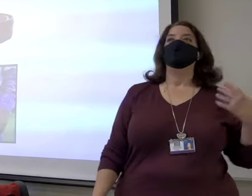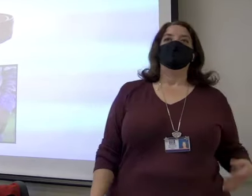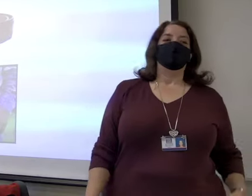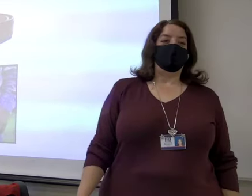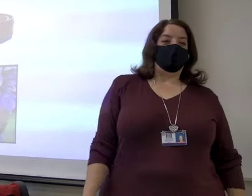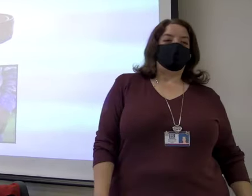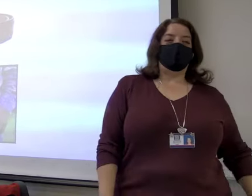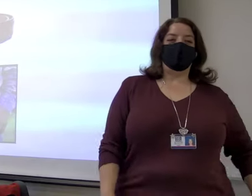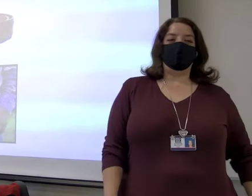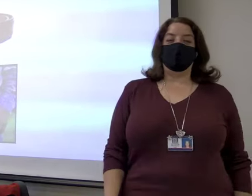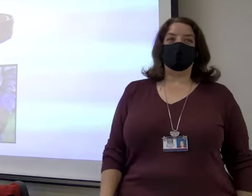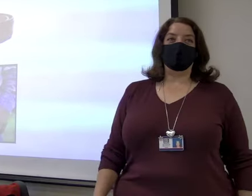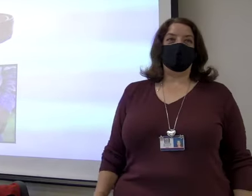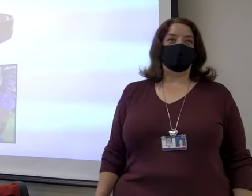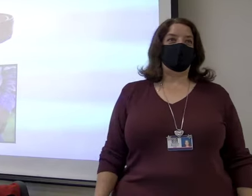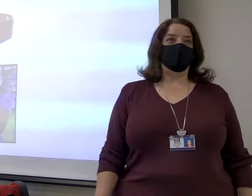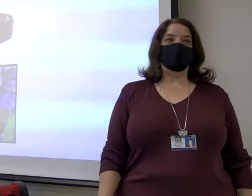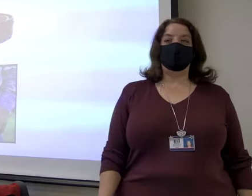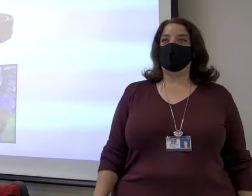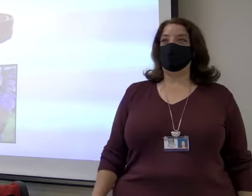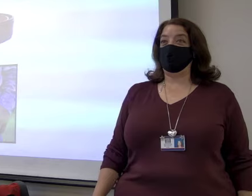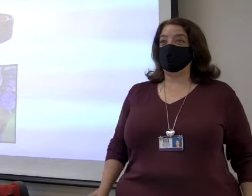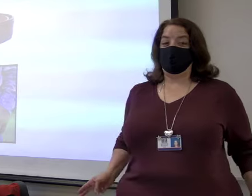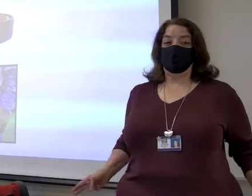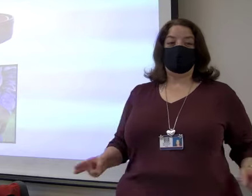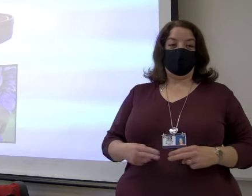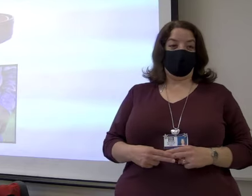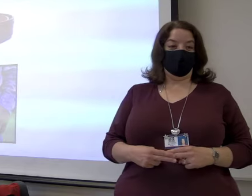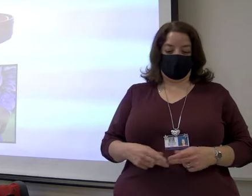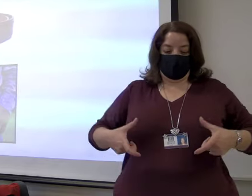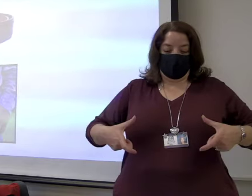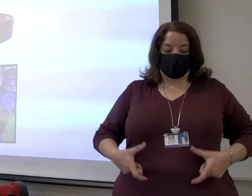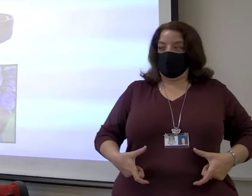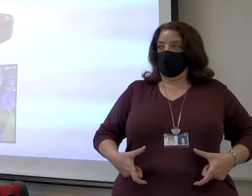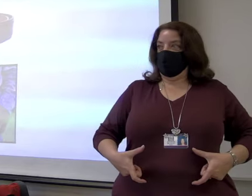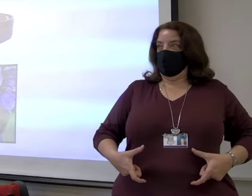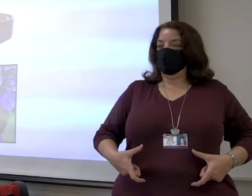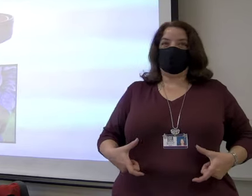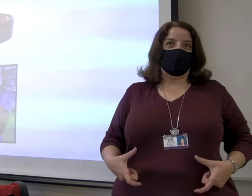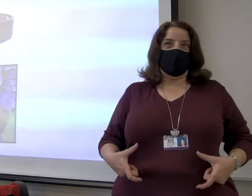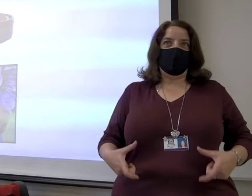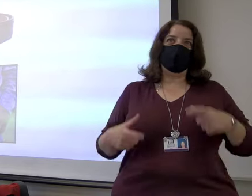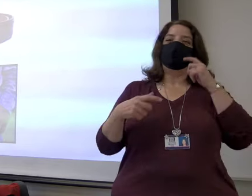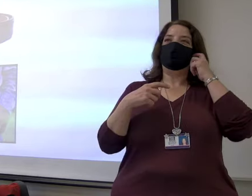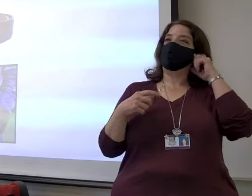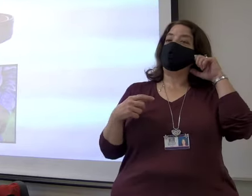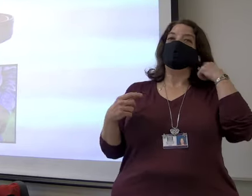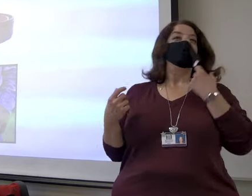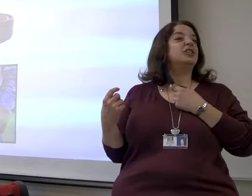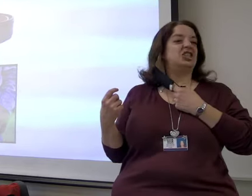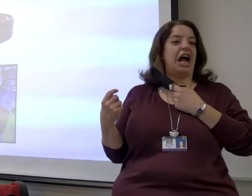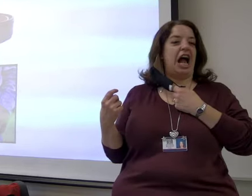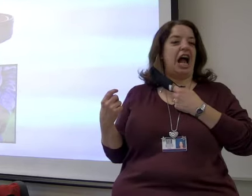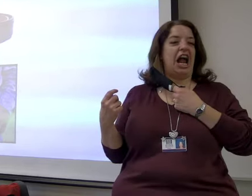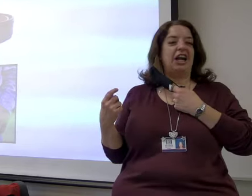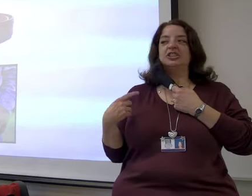So, speaking of cowboys, if you had a great big belt buckle on, it's a belt, and then you have to go.